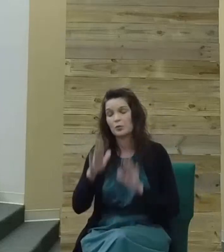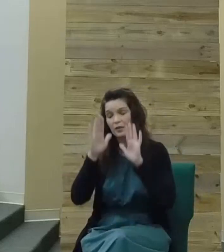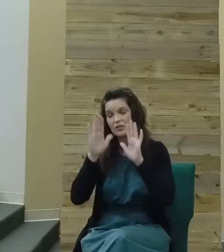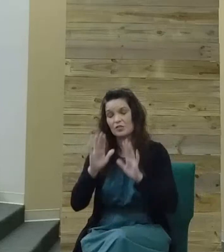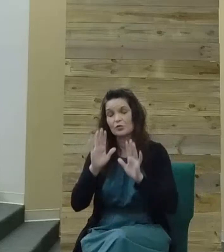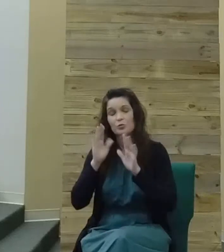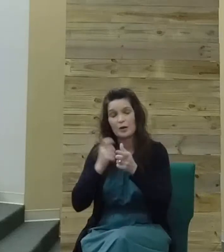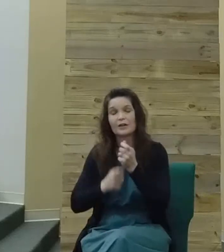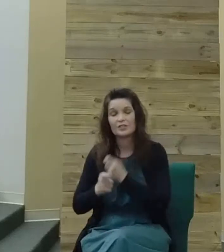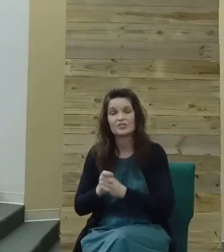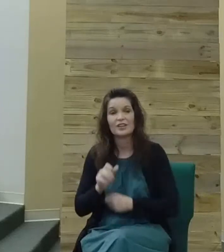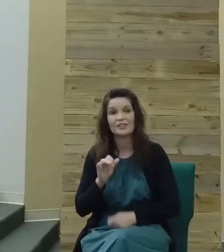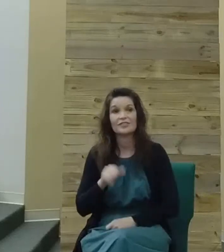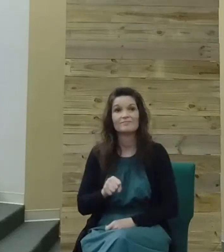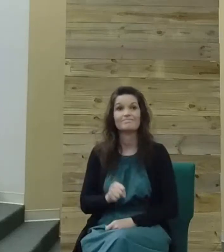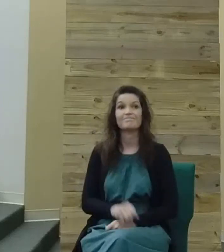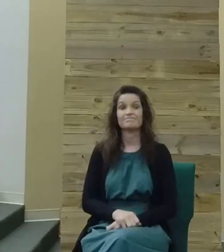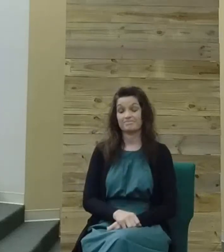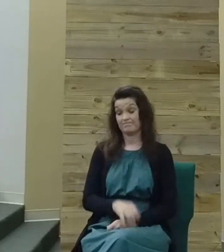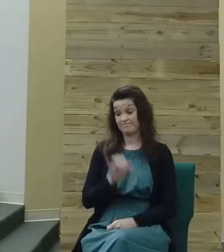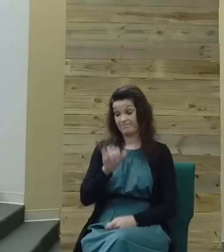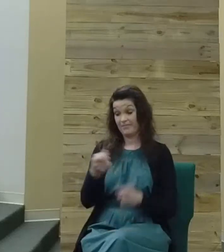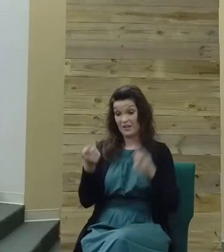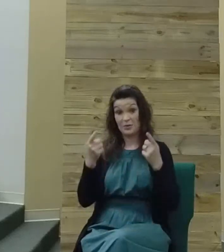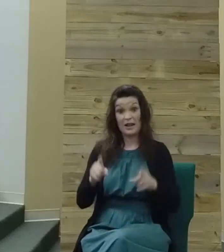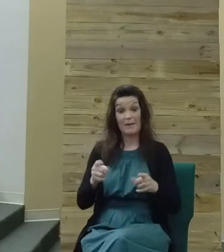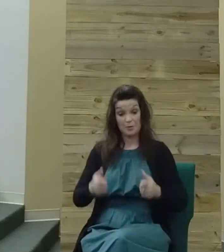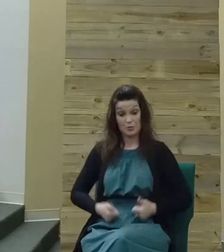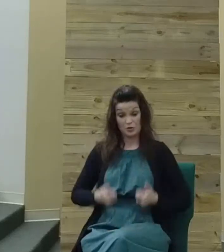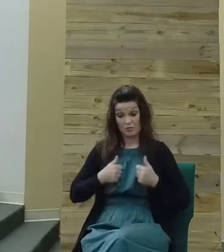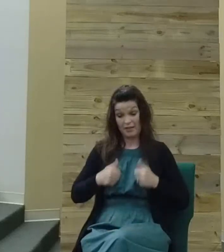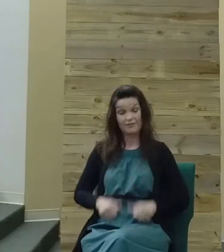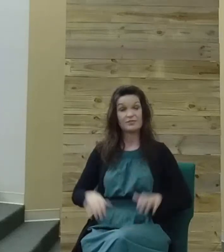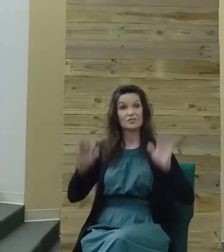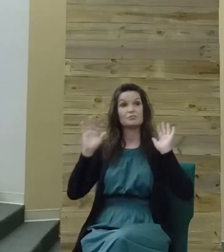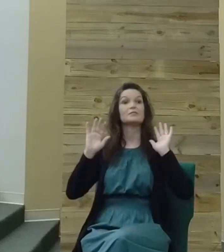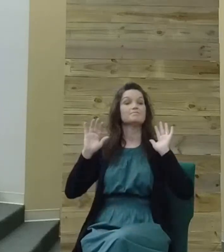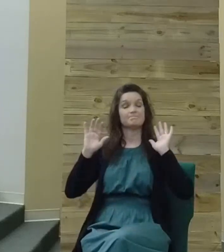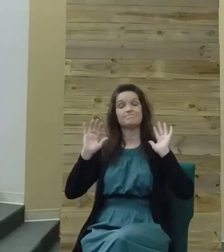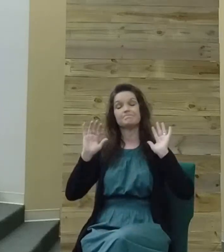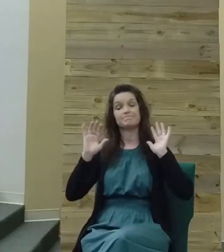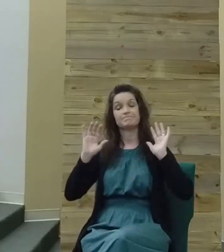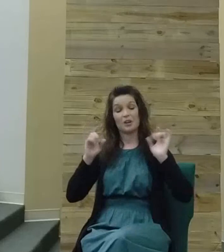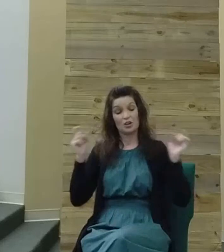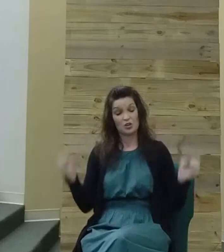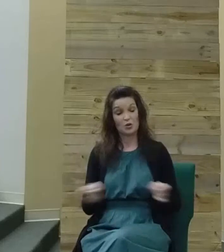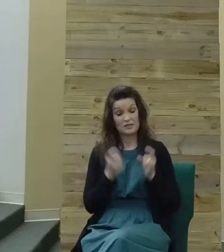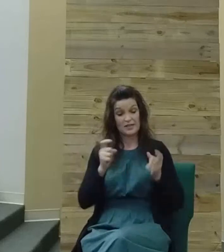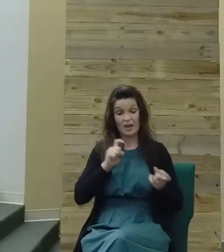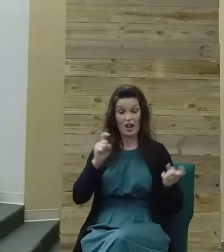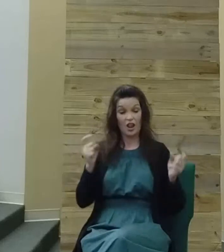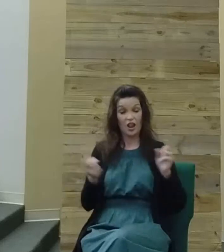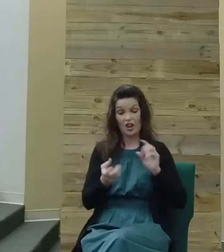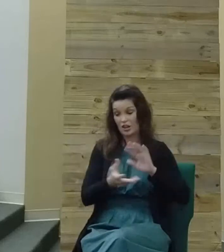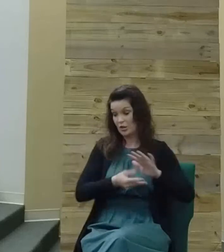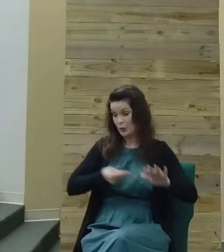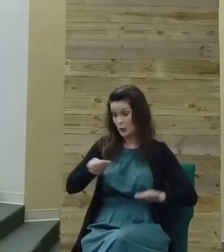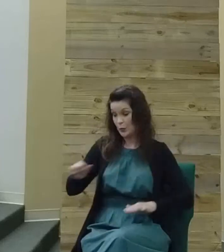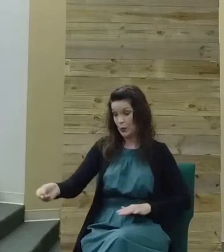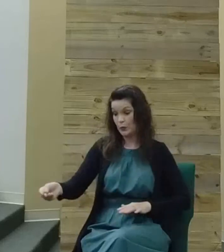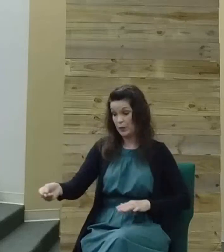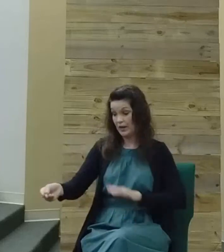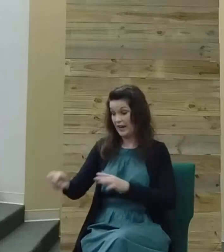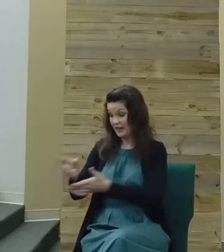is a great exchange. That's what happens when you surrender your life to Christ. Your sin gets transferred to him and